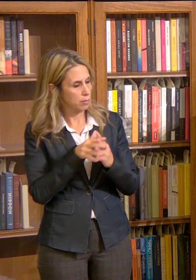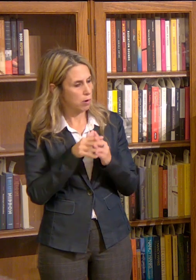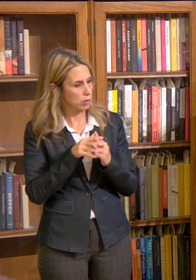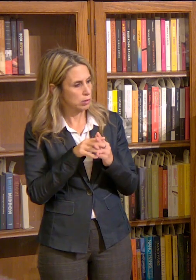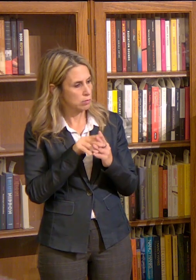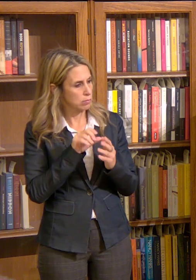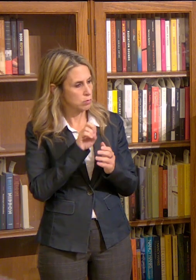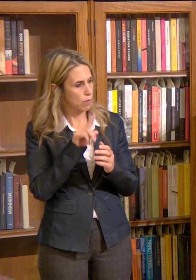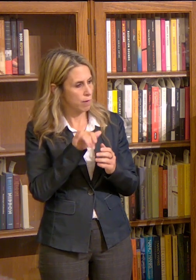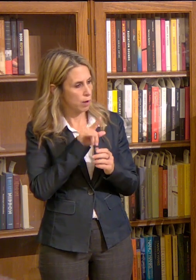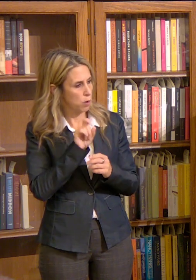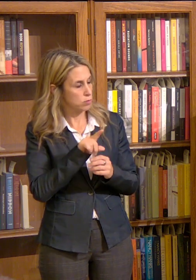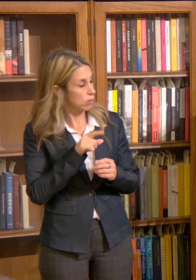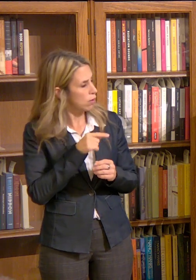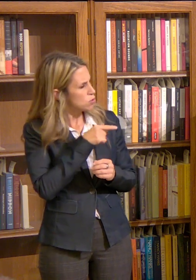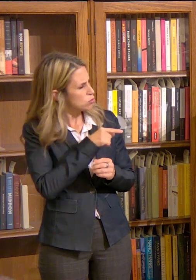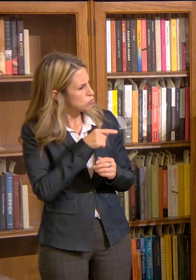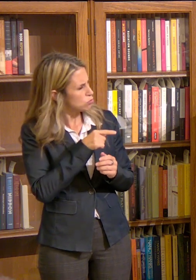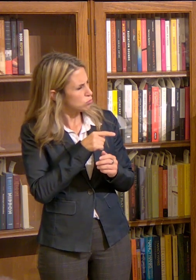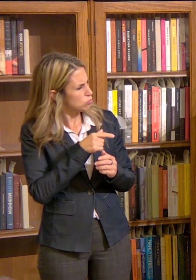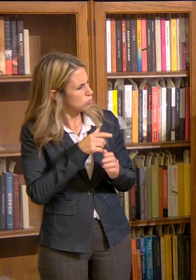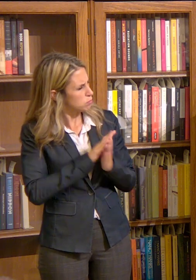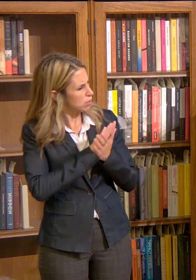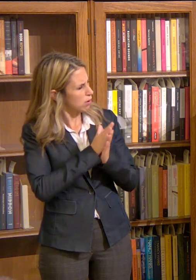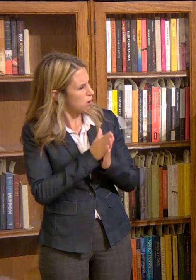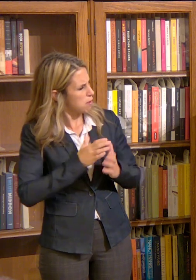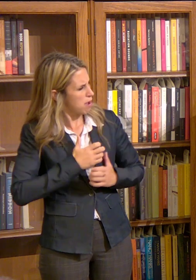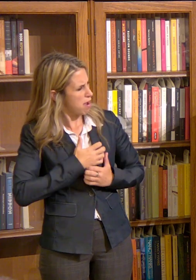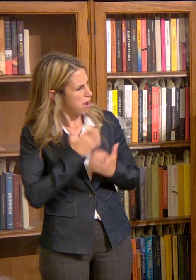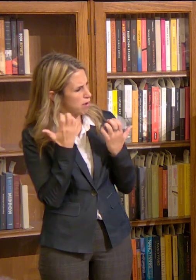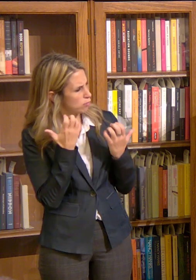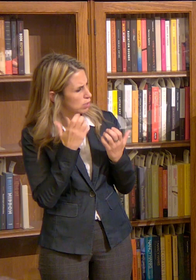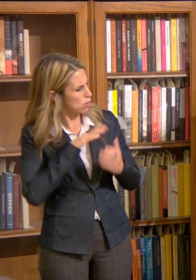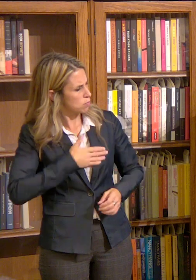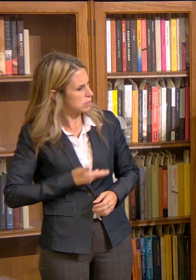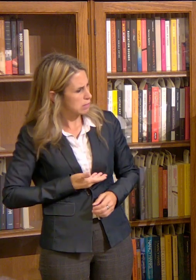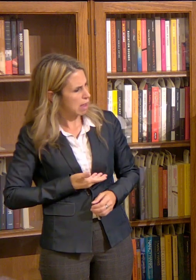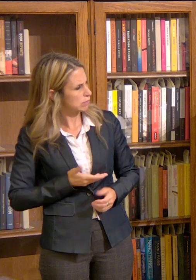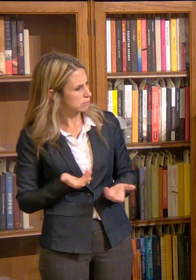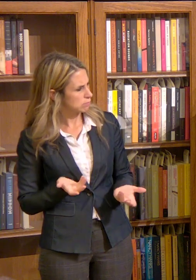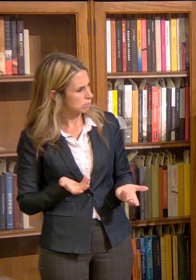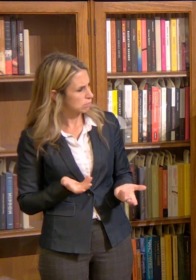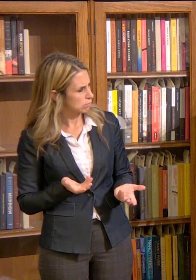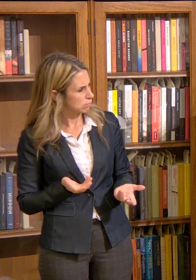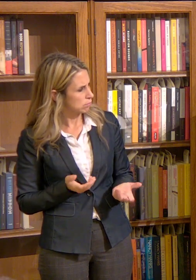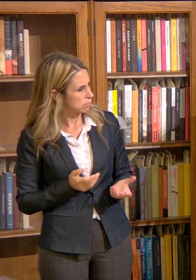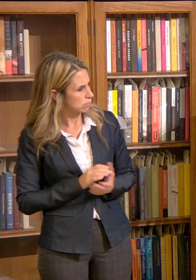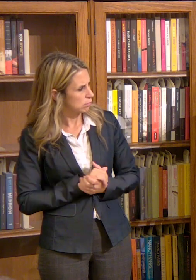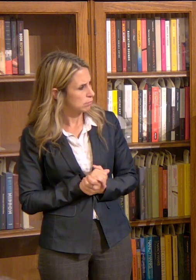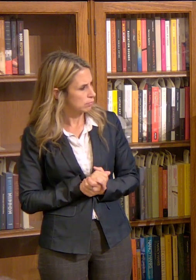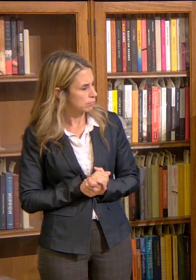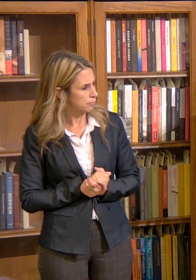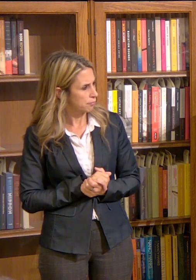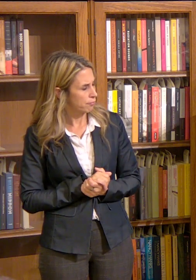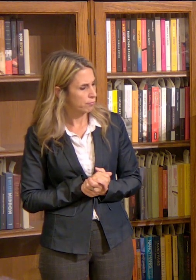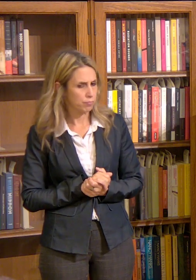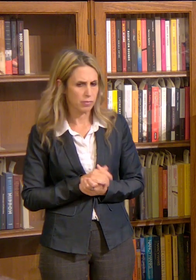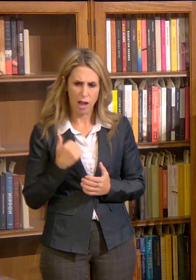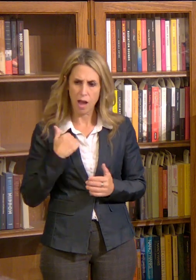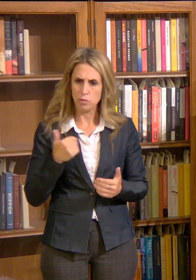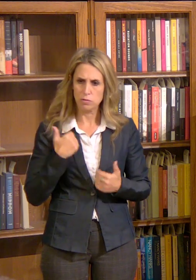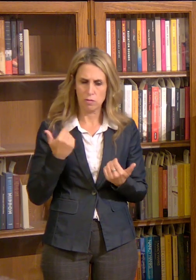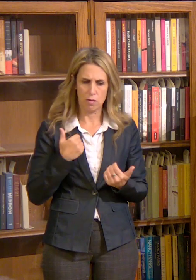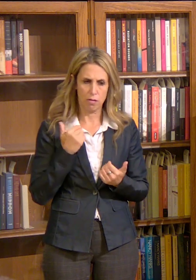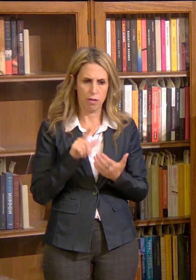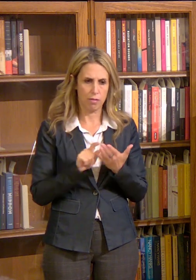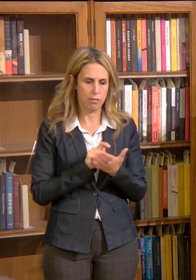said you ever get angry you ever get upset now I was kind of